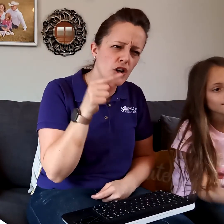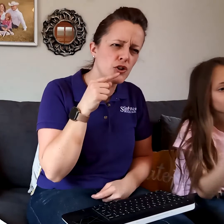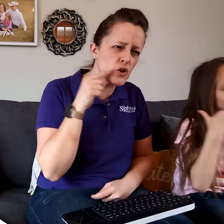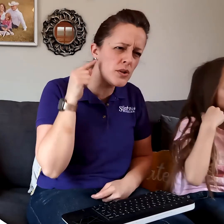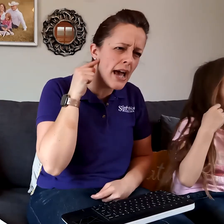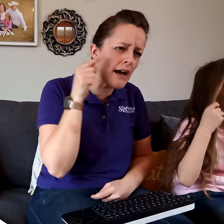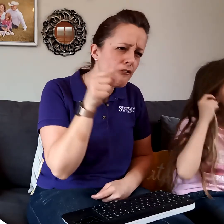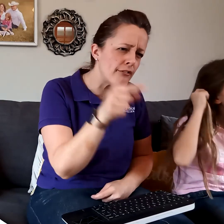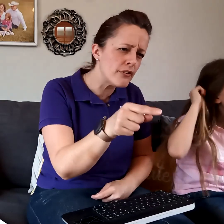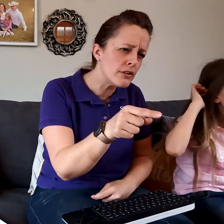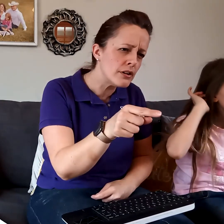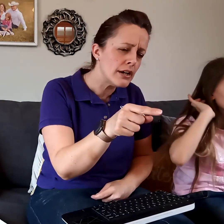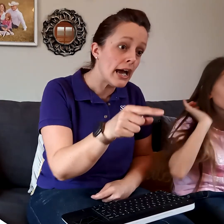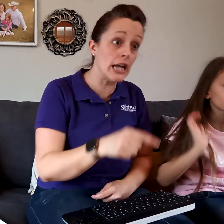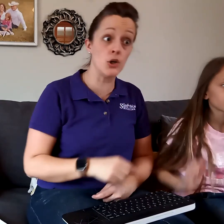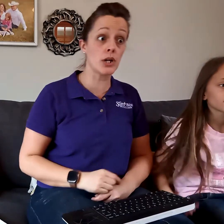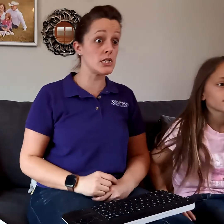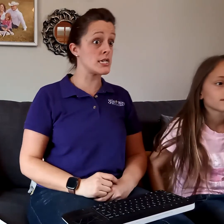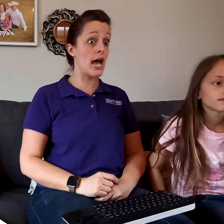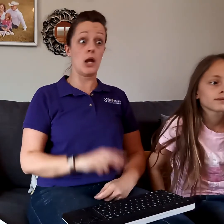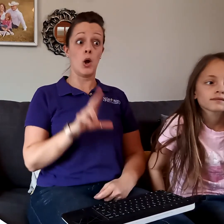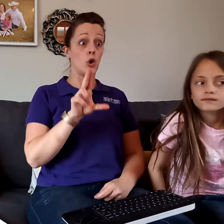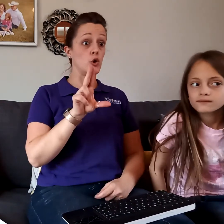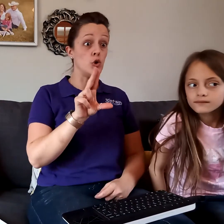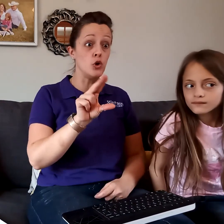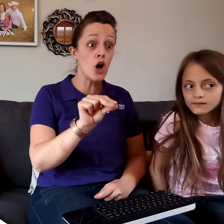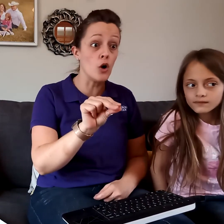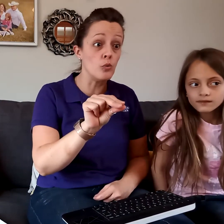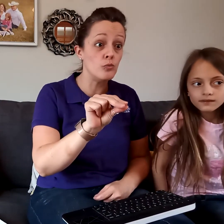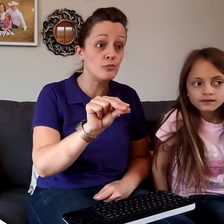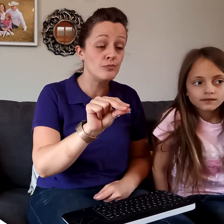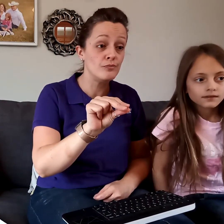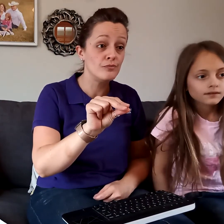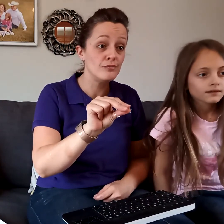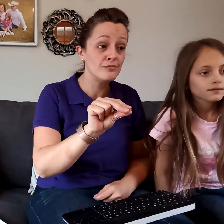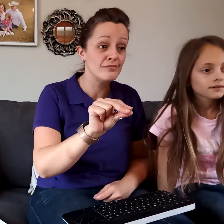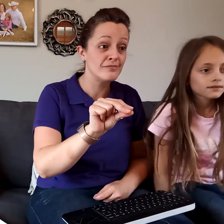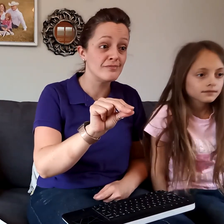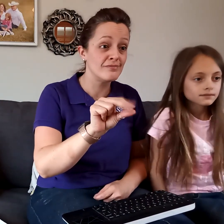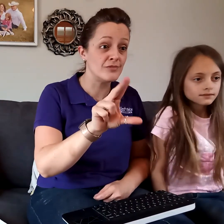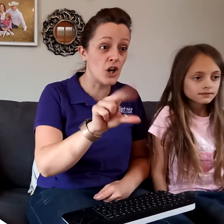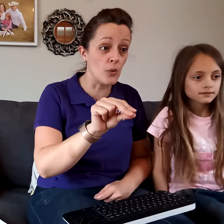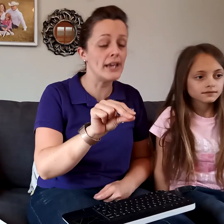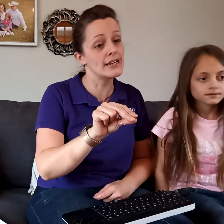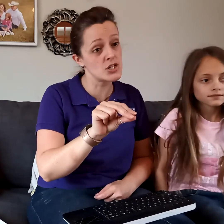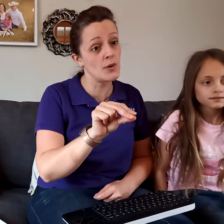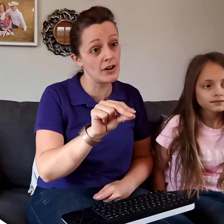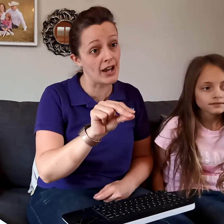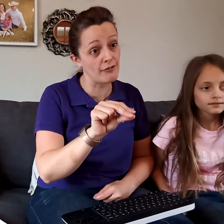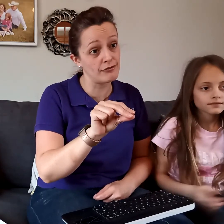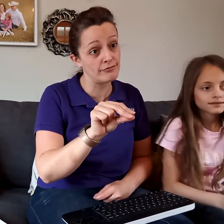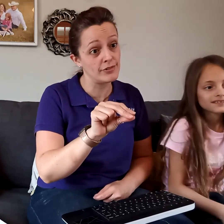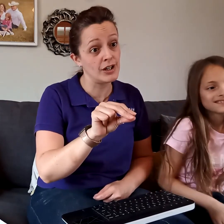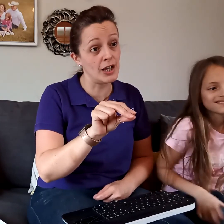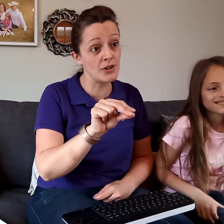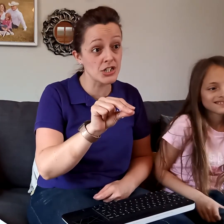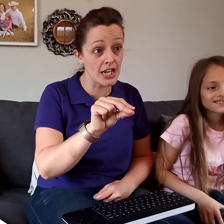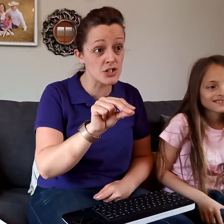you deaf? And you can say, no. No, unless you are deaf. In which case you'll